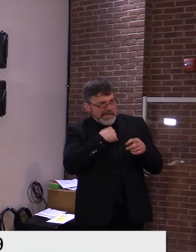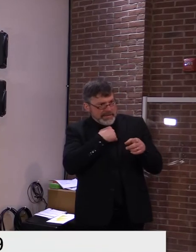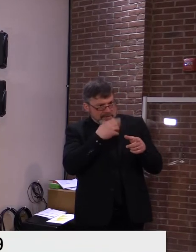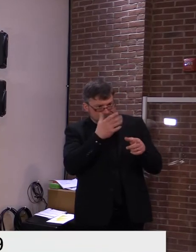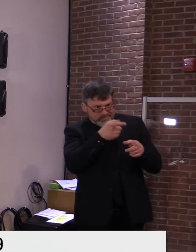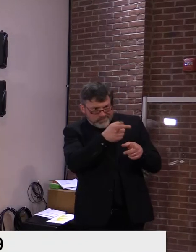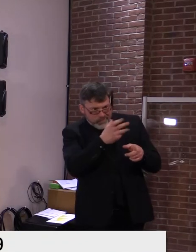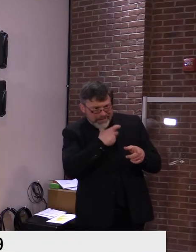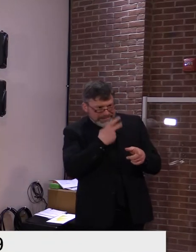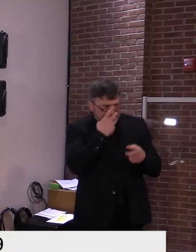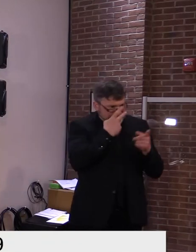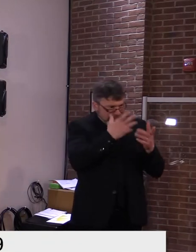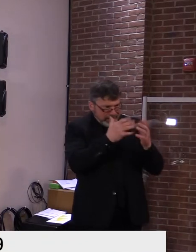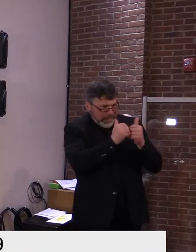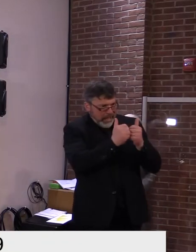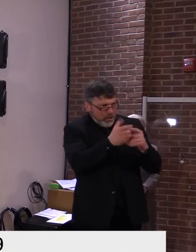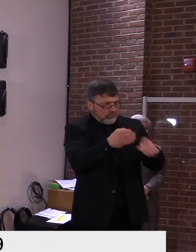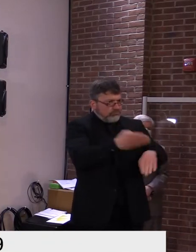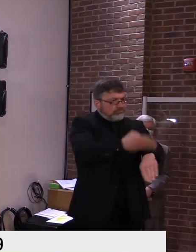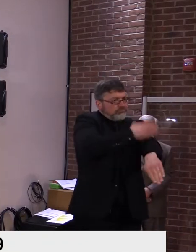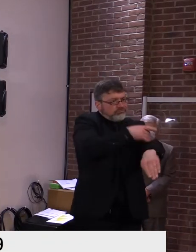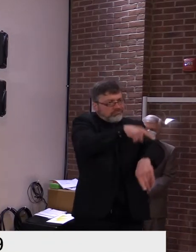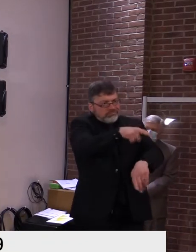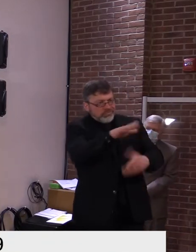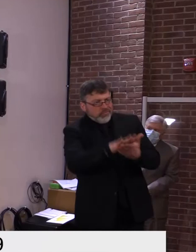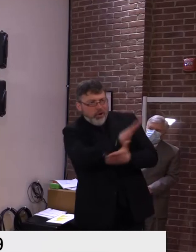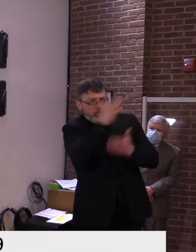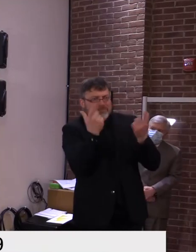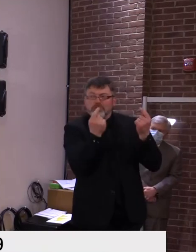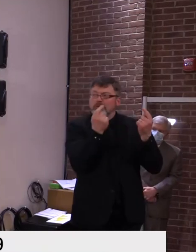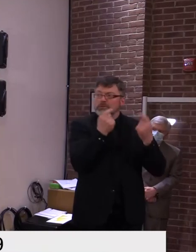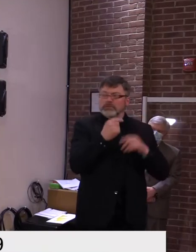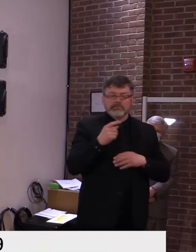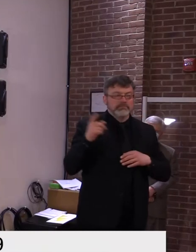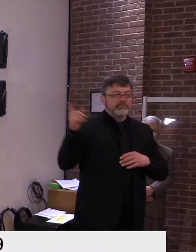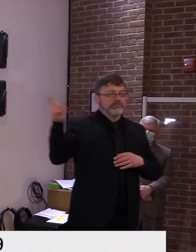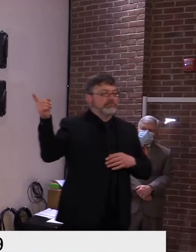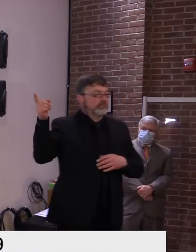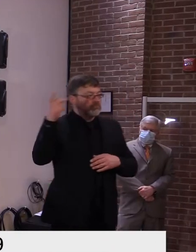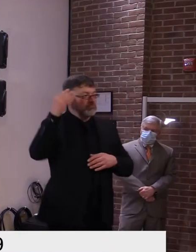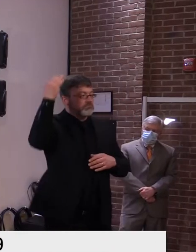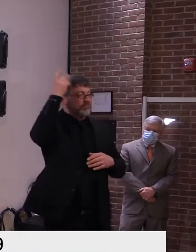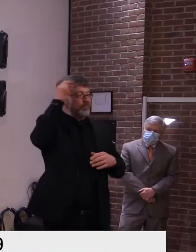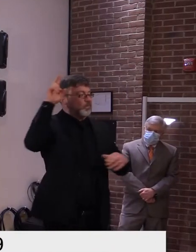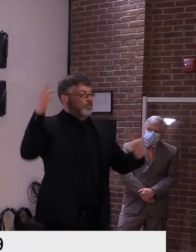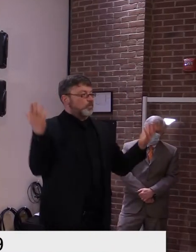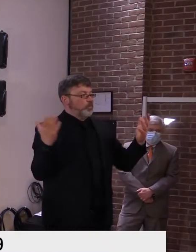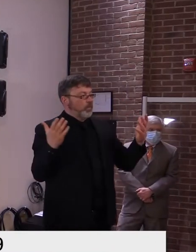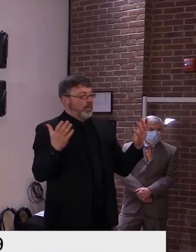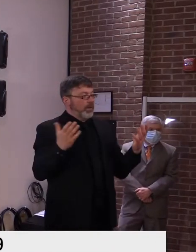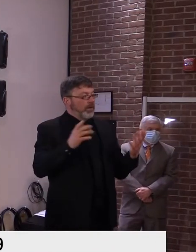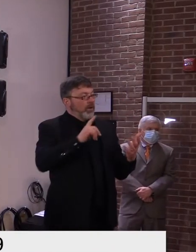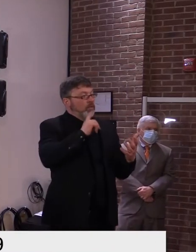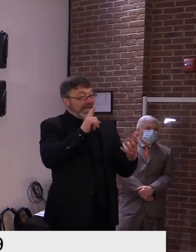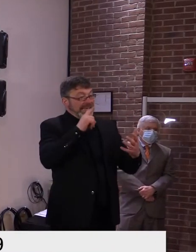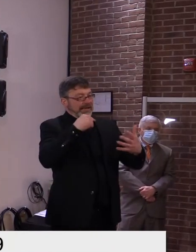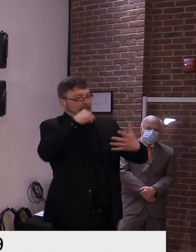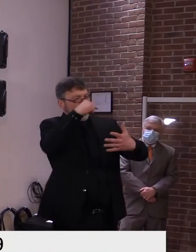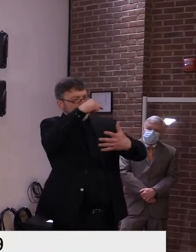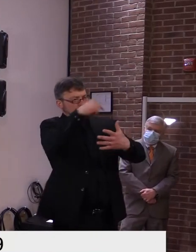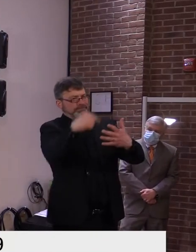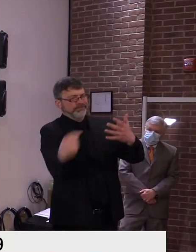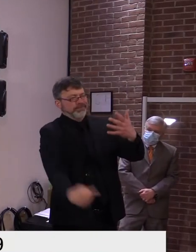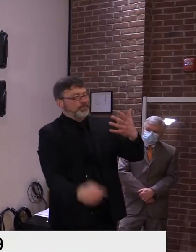So it's one of those all of the above answers. And because the cases are so recent, obviously we can't tell everyone's